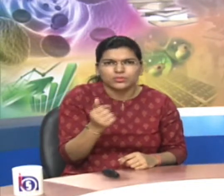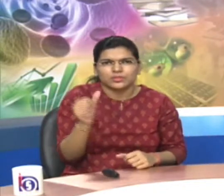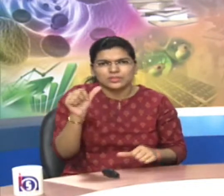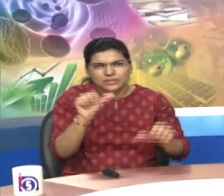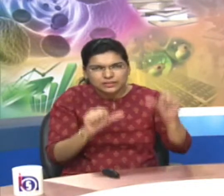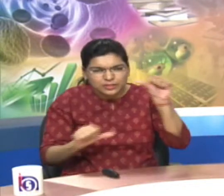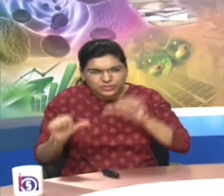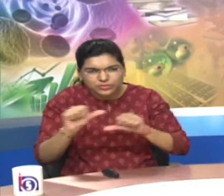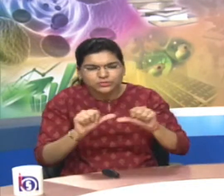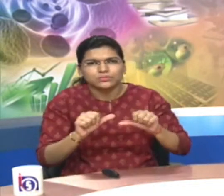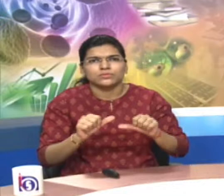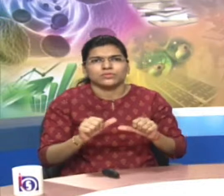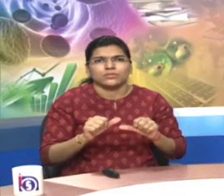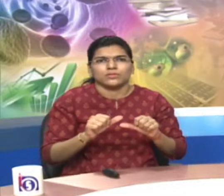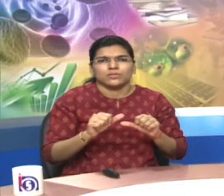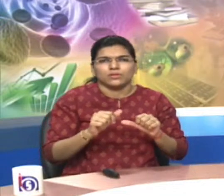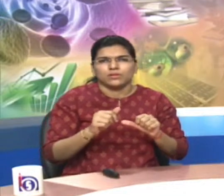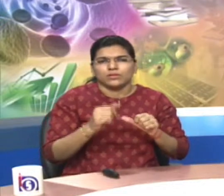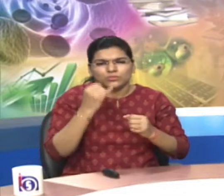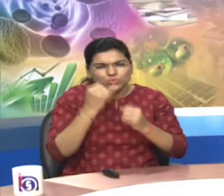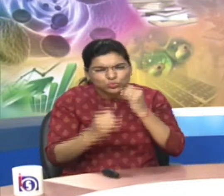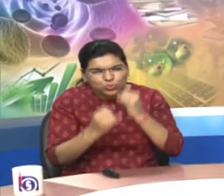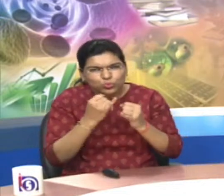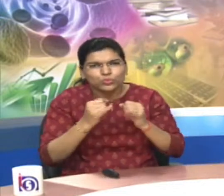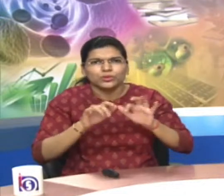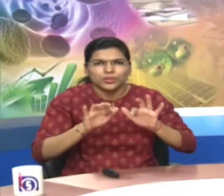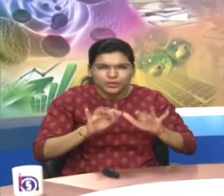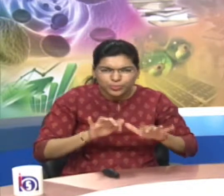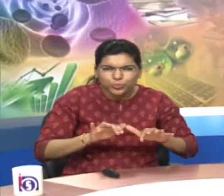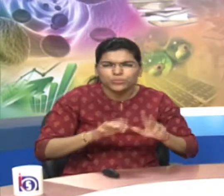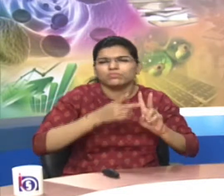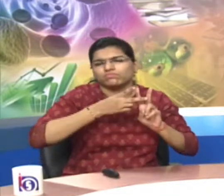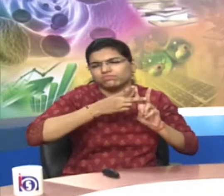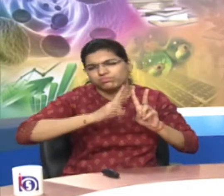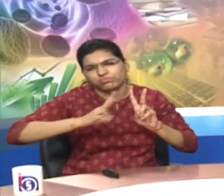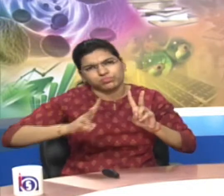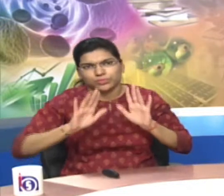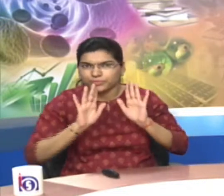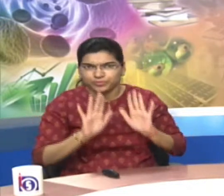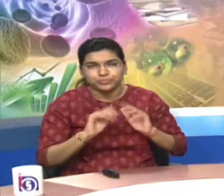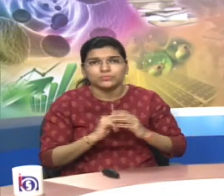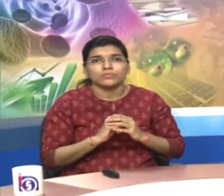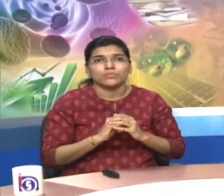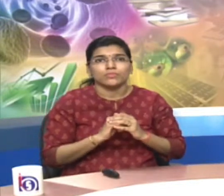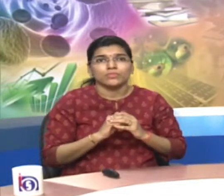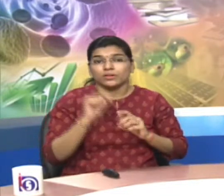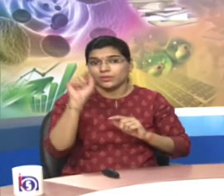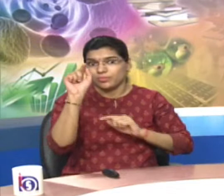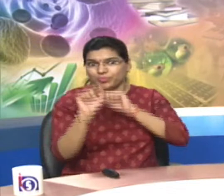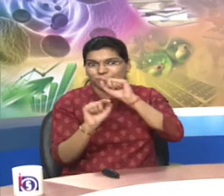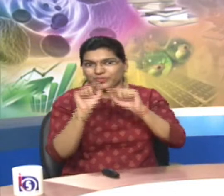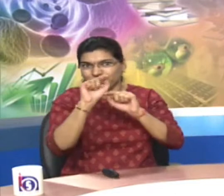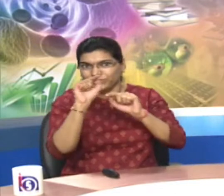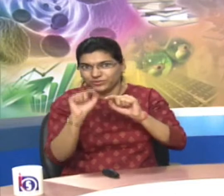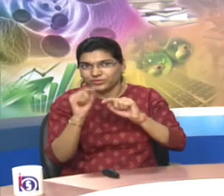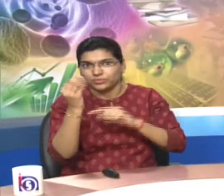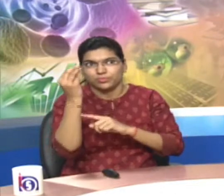or mathematics, science or anything they are doing on computer,